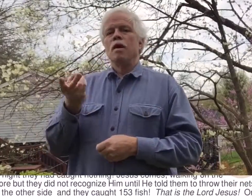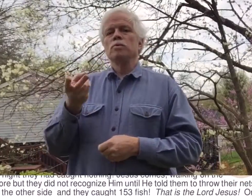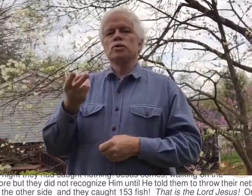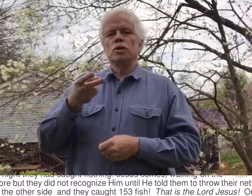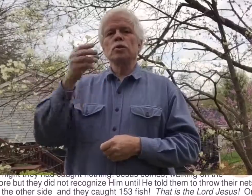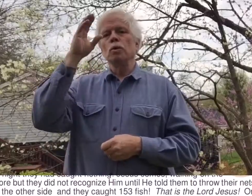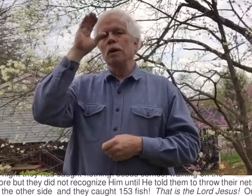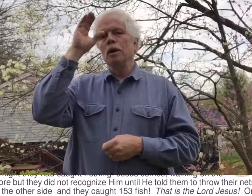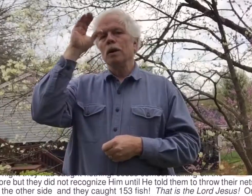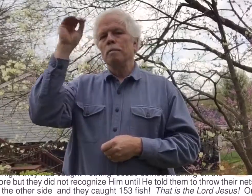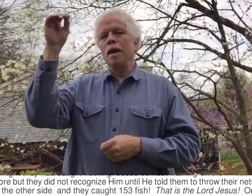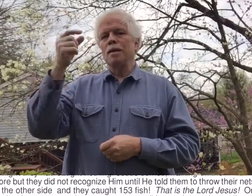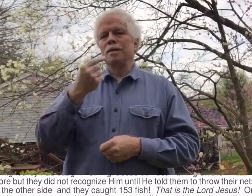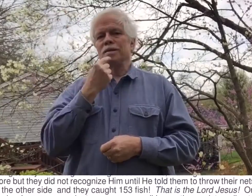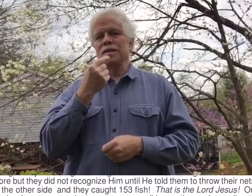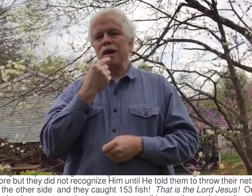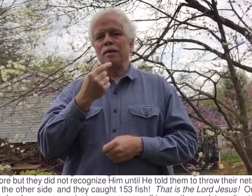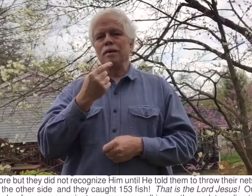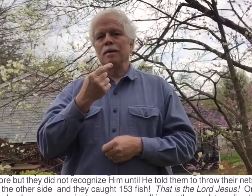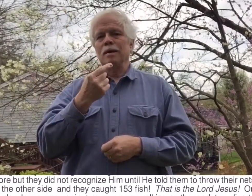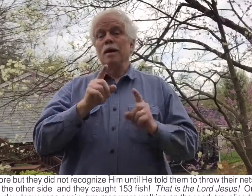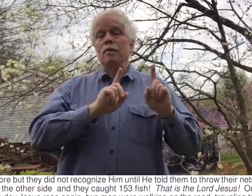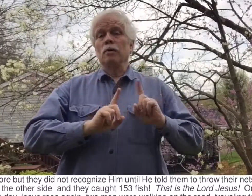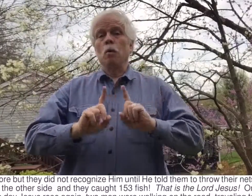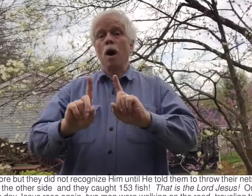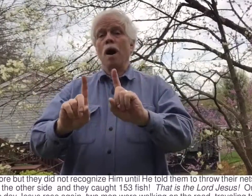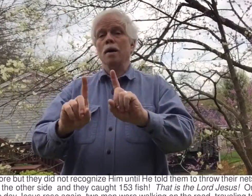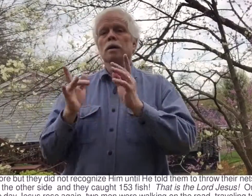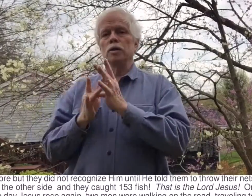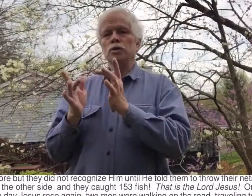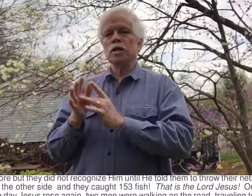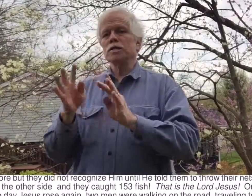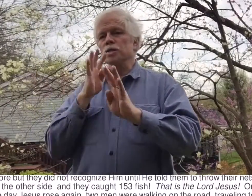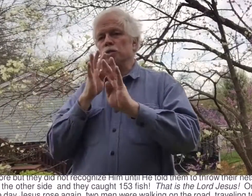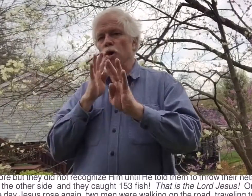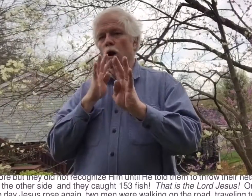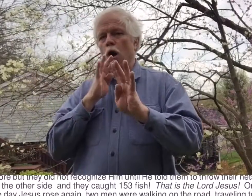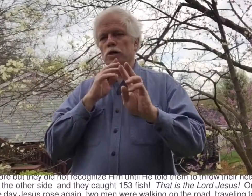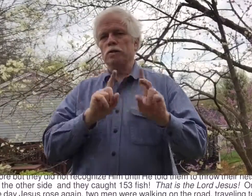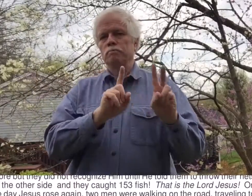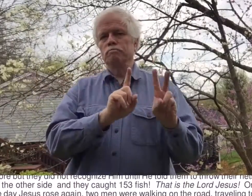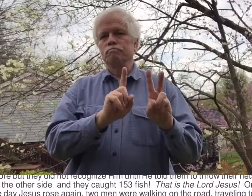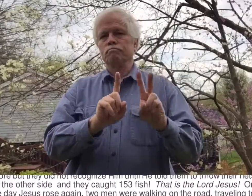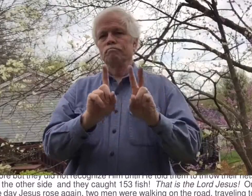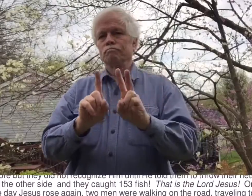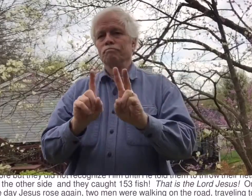Those two men said that while Jesus talked,